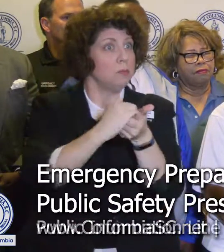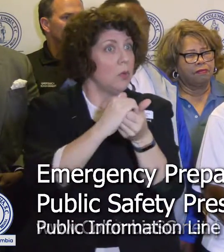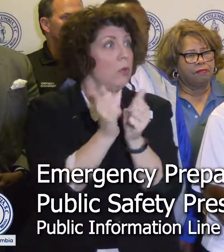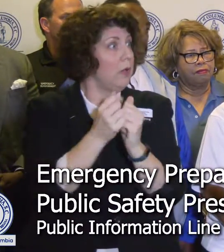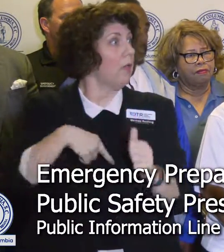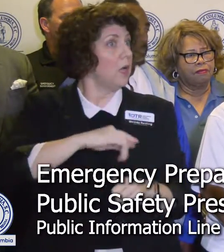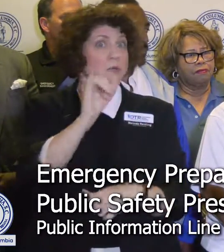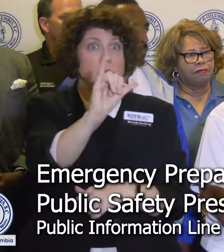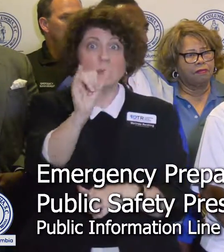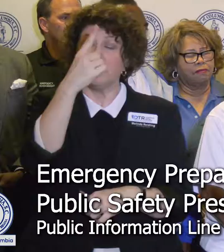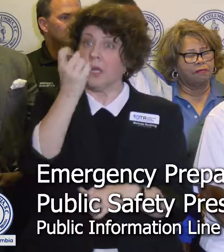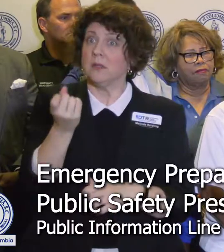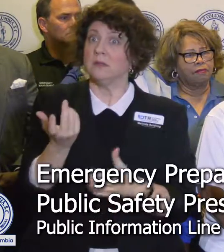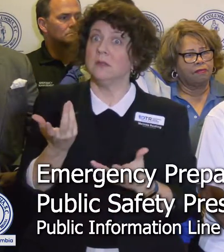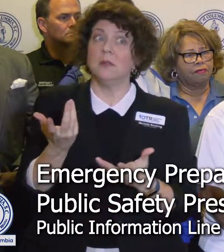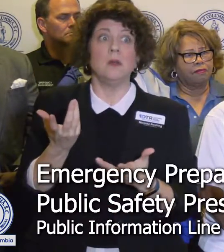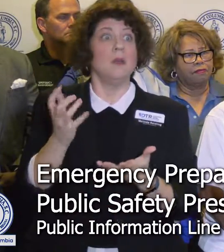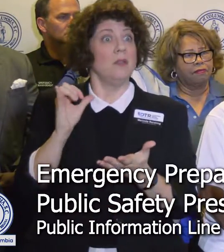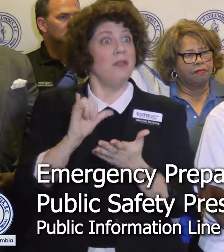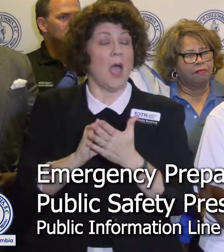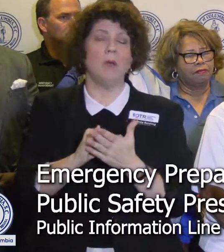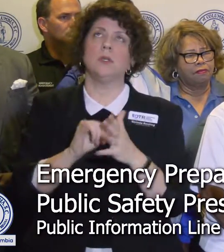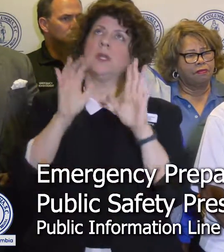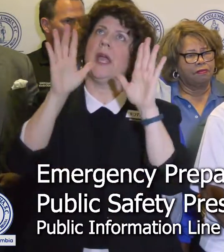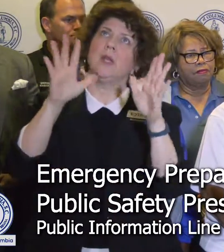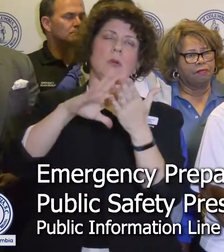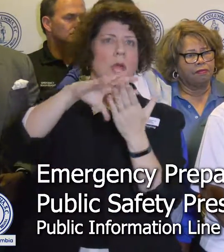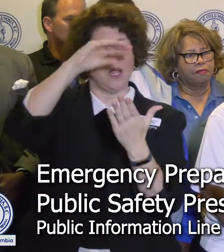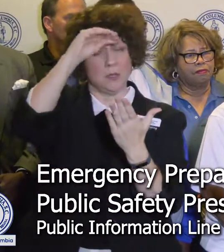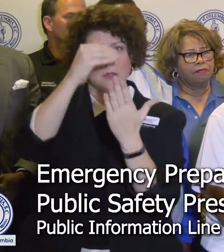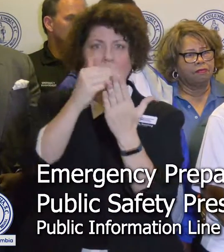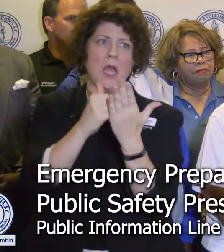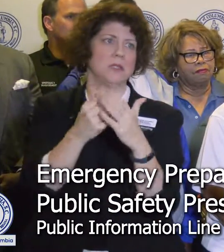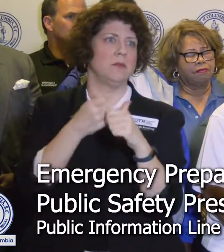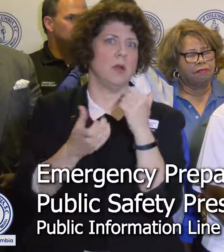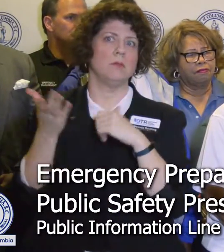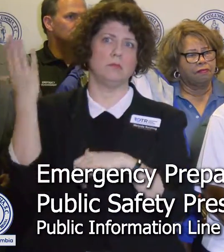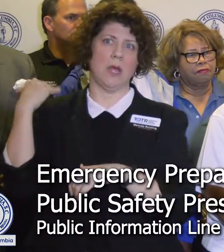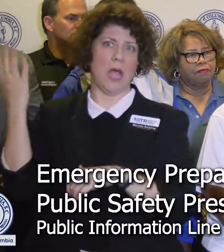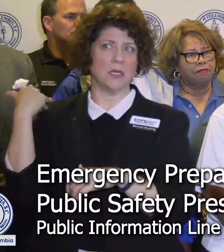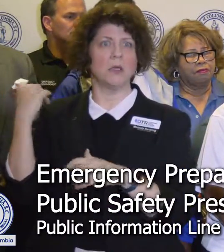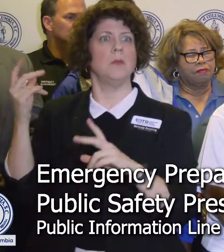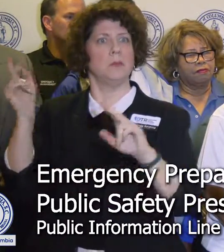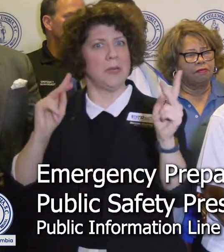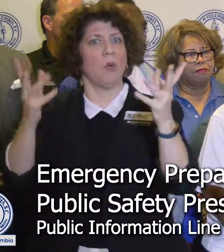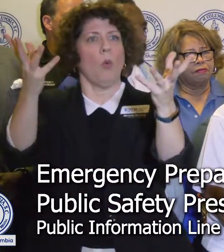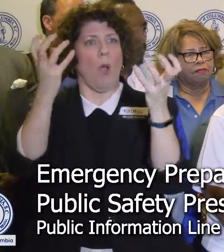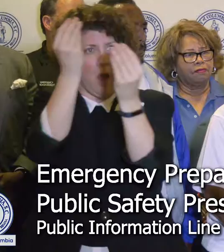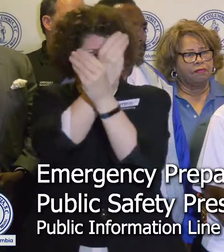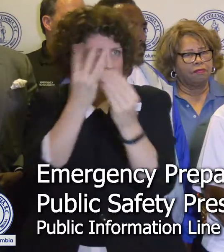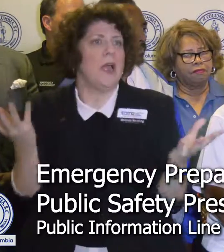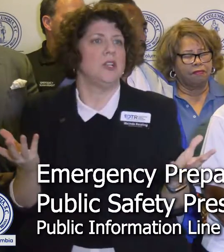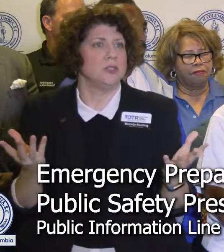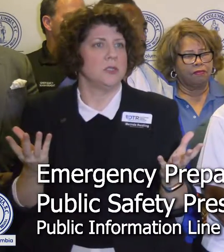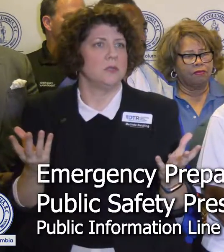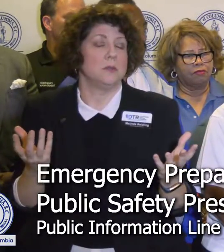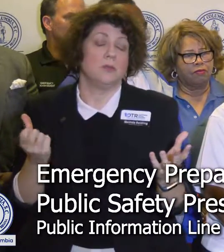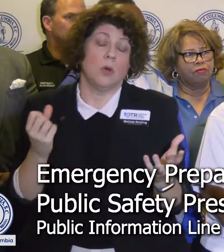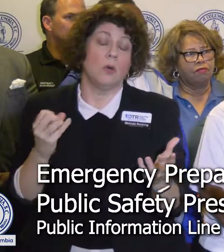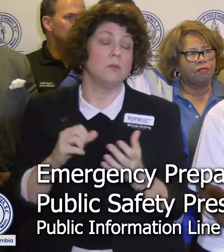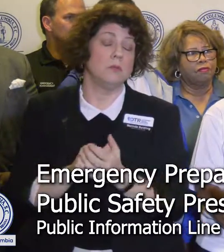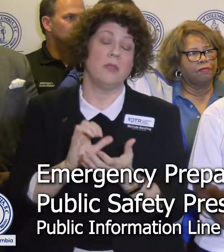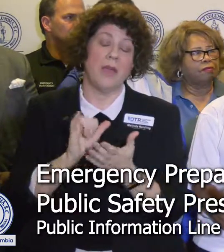well, because I think that was a great lesson that people want to be informed, and they want to, that gives a certain reassurance to the